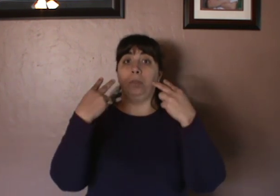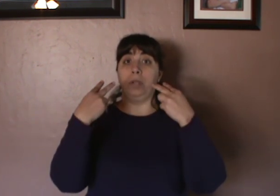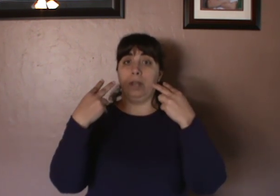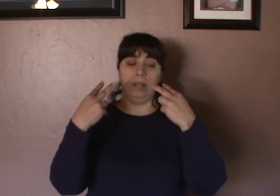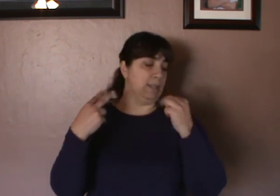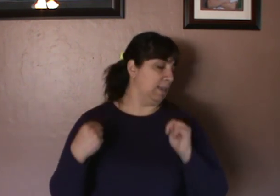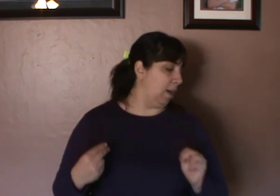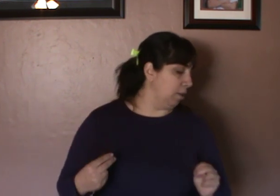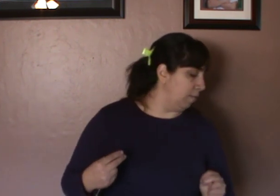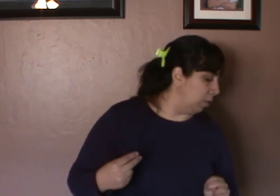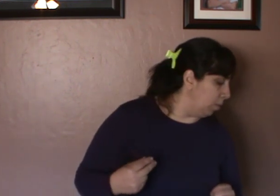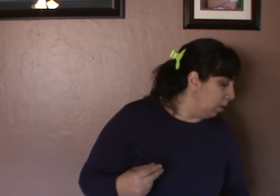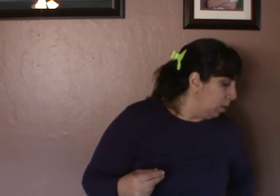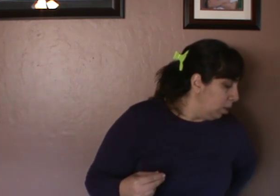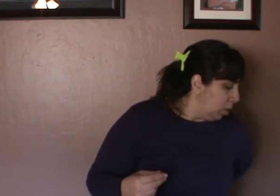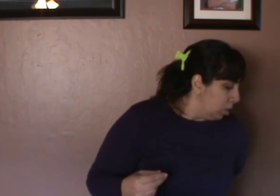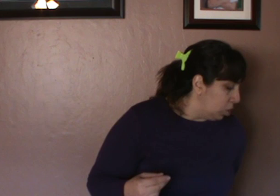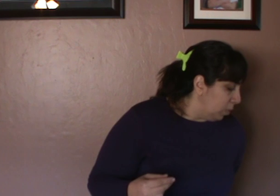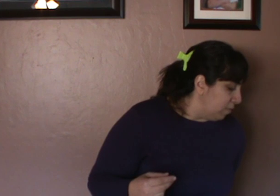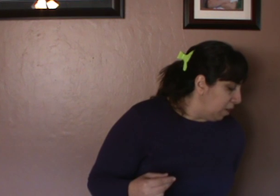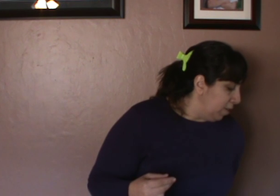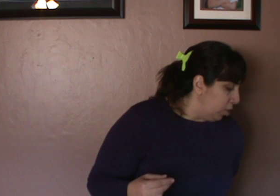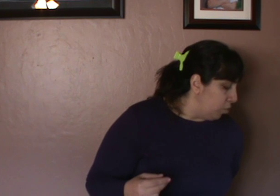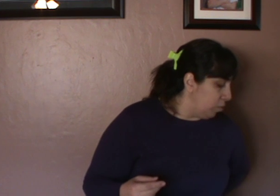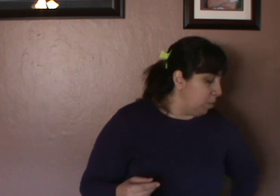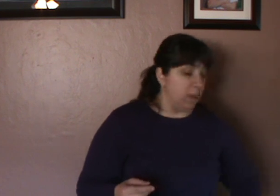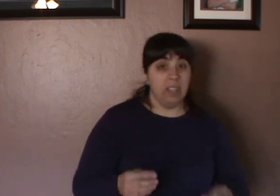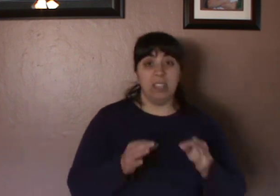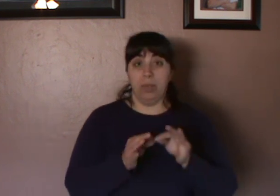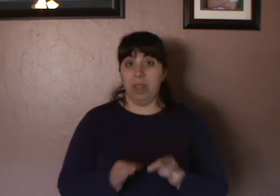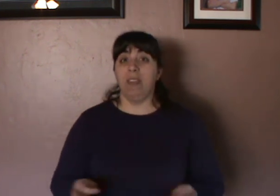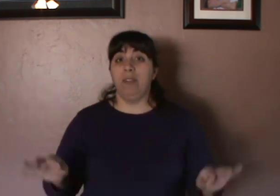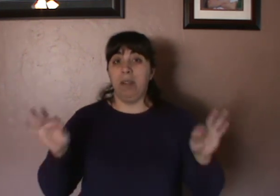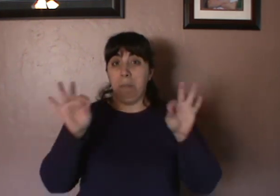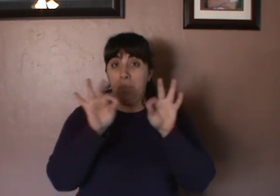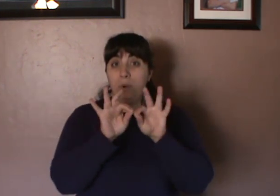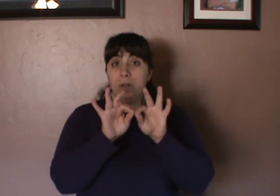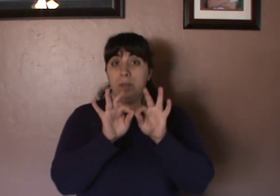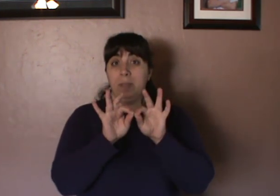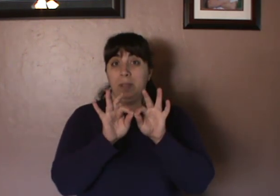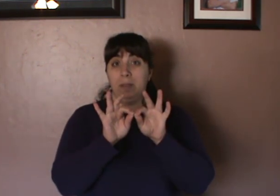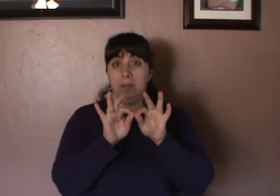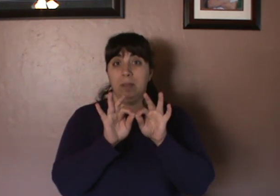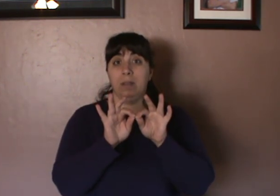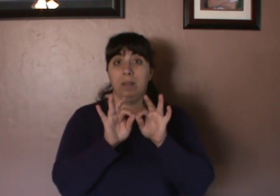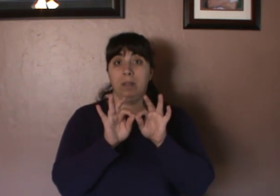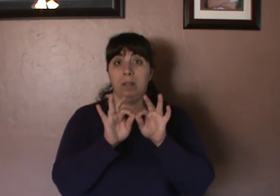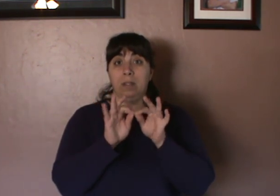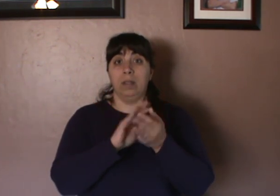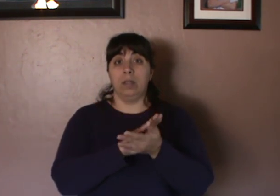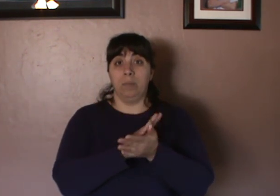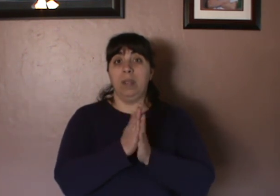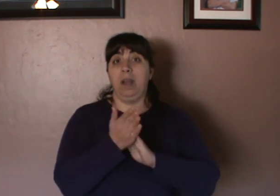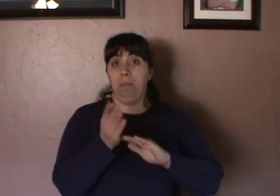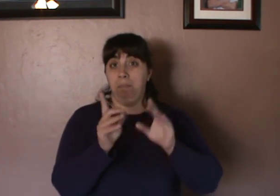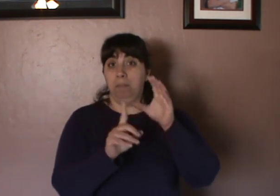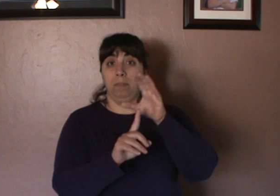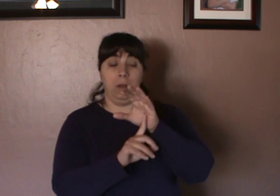looking at us. It's how you're viewed. So it's very shrewd to be. So again, very important to be, to become